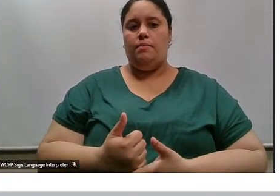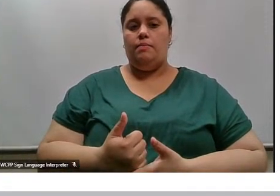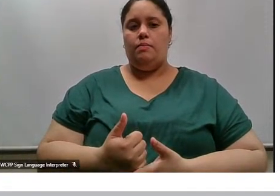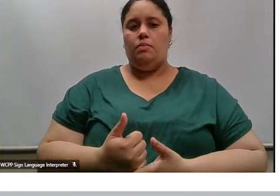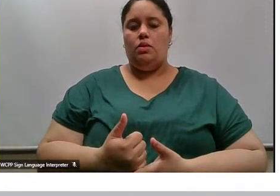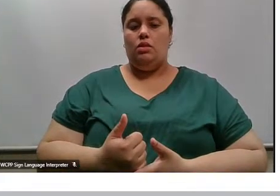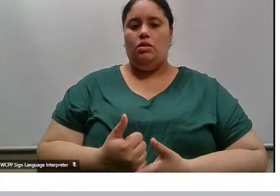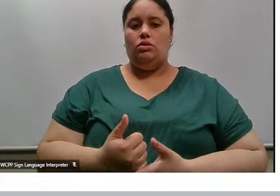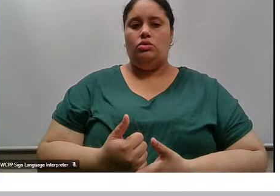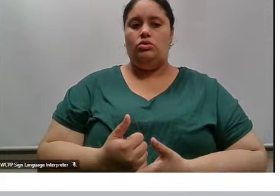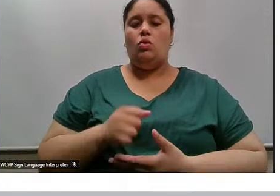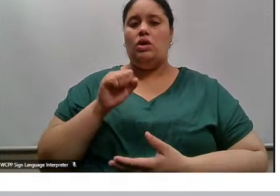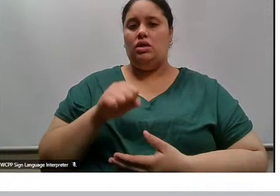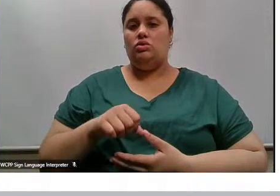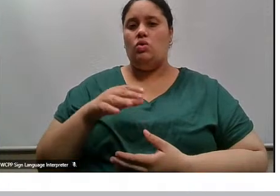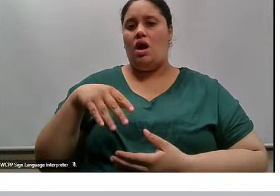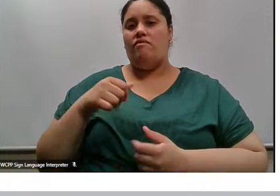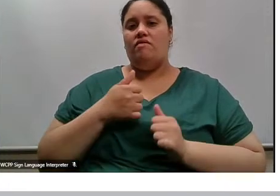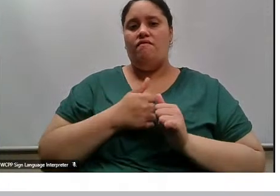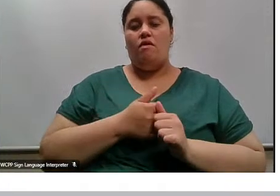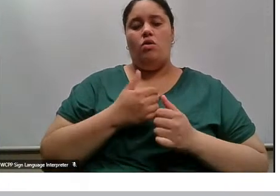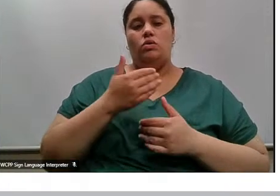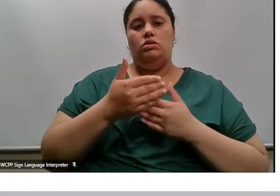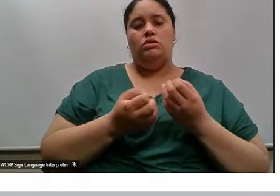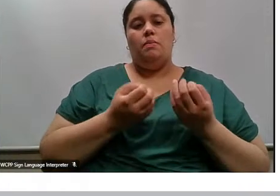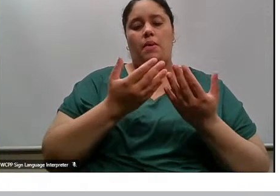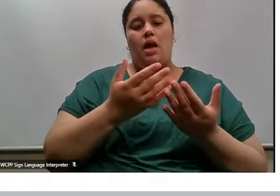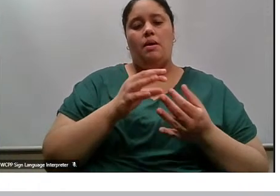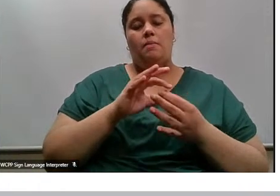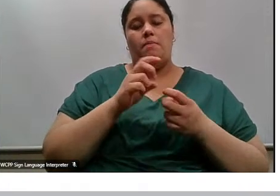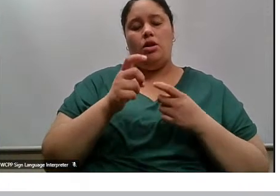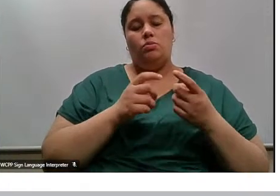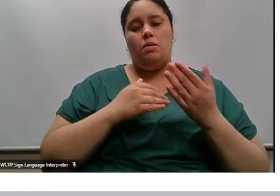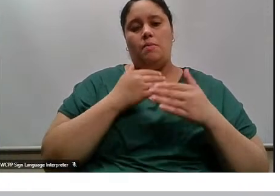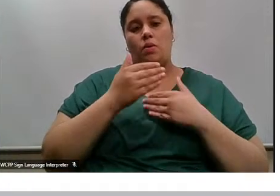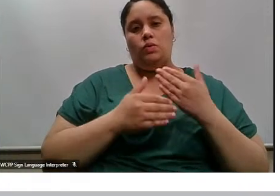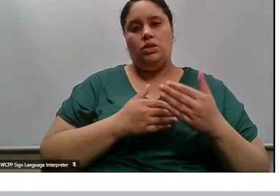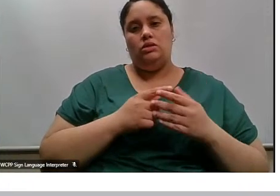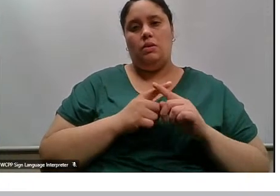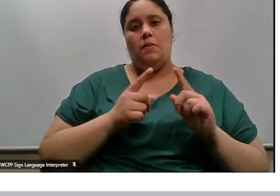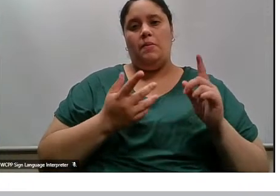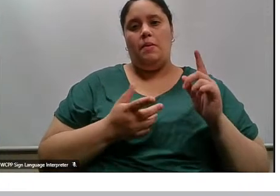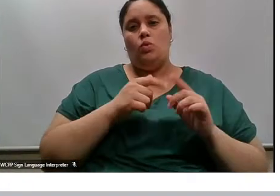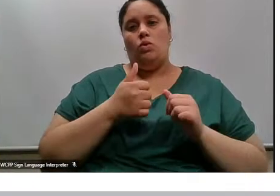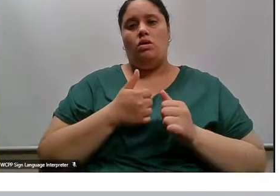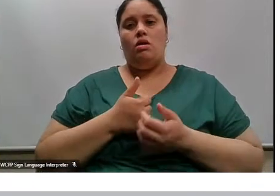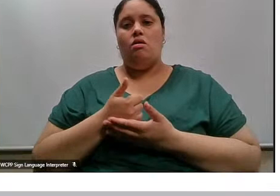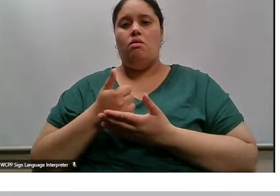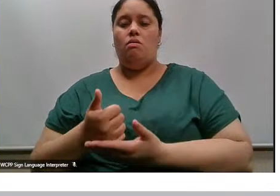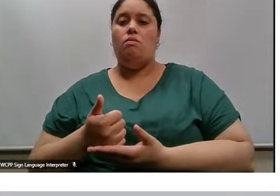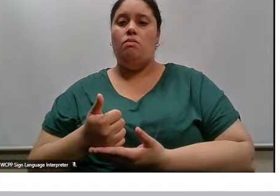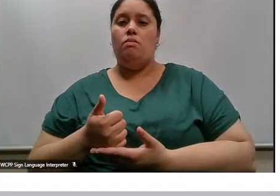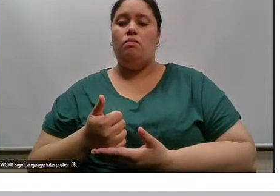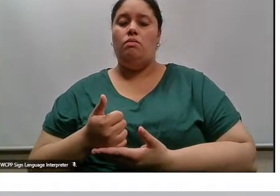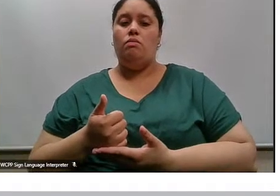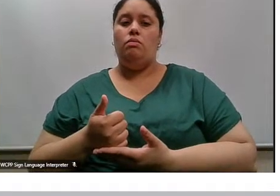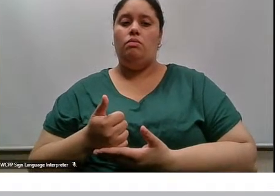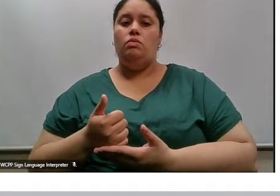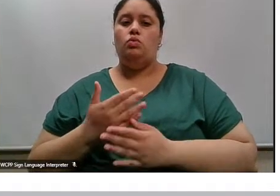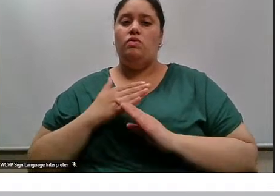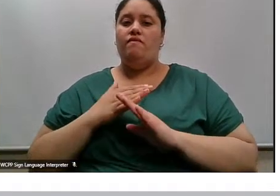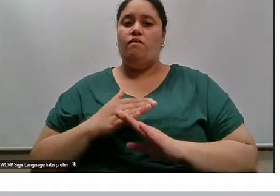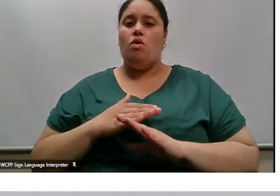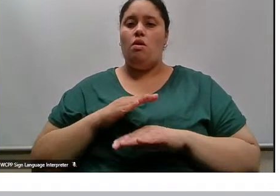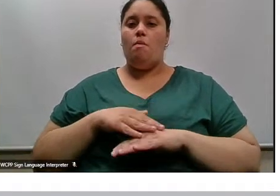may not have followed the supply chain management processes, you perhaps assisted in avoiding